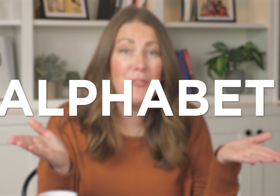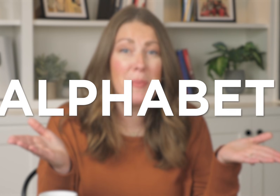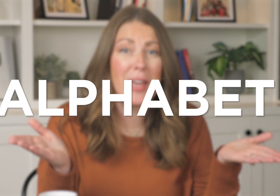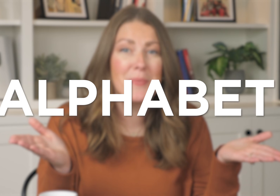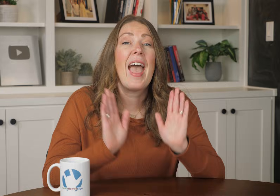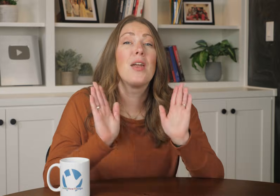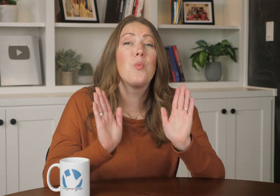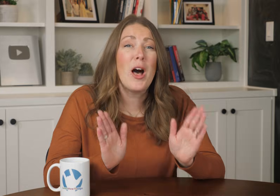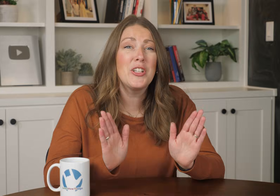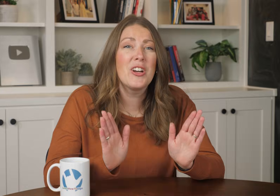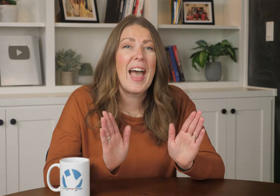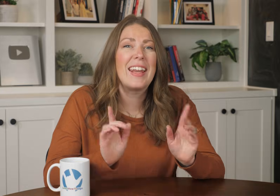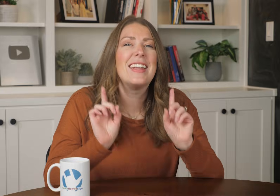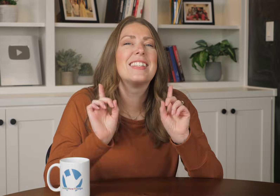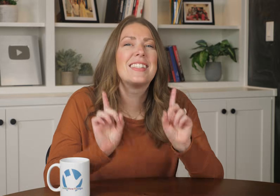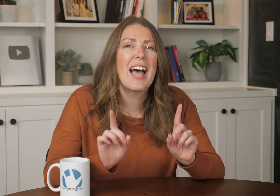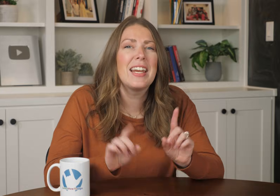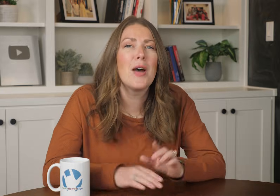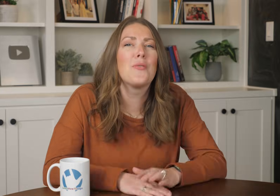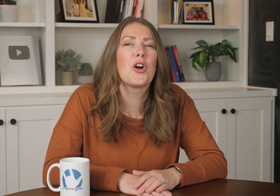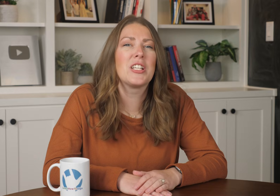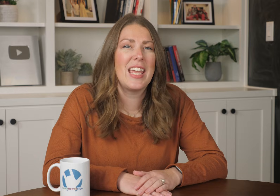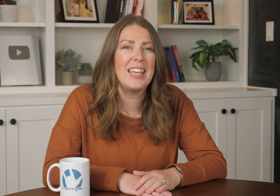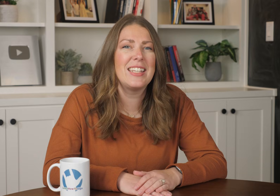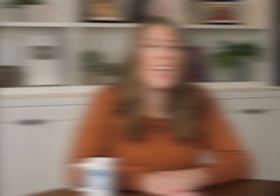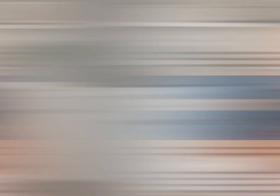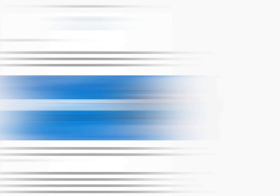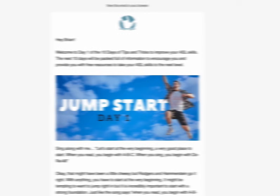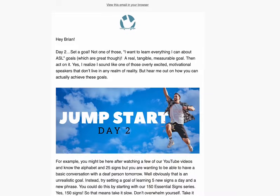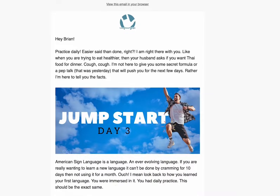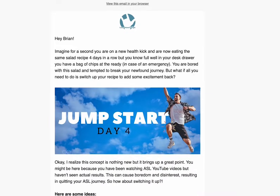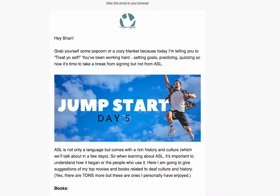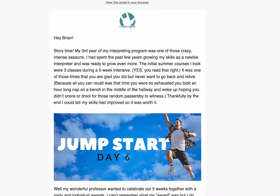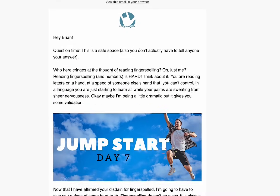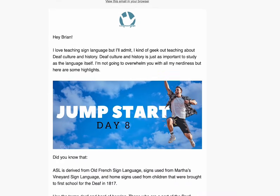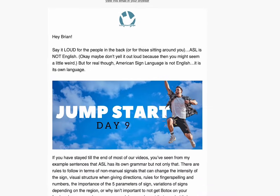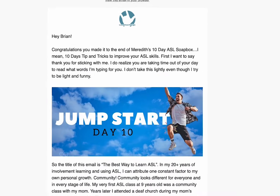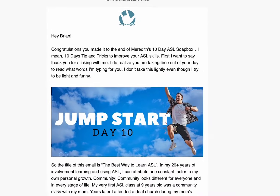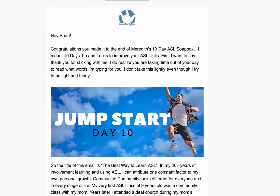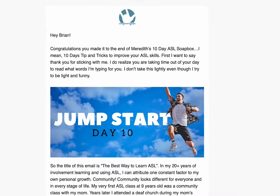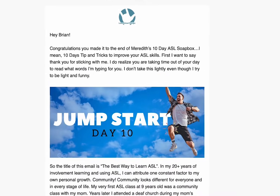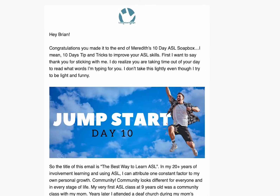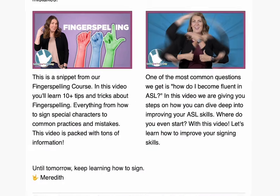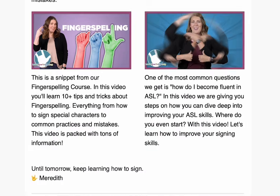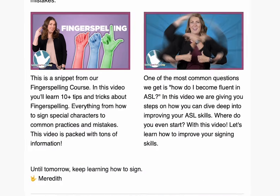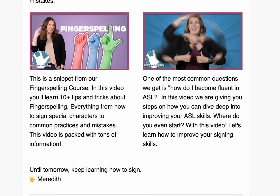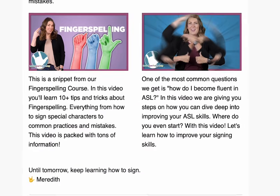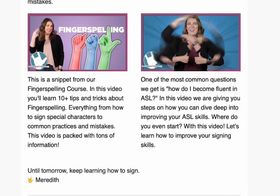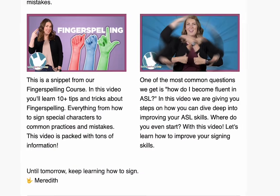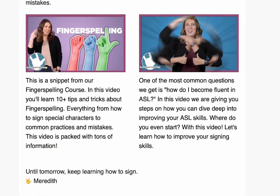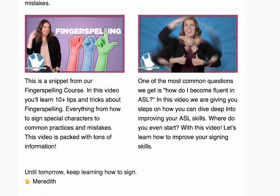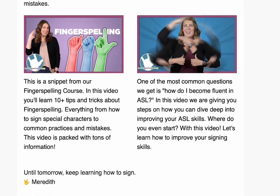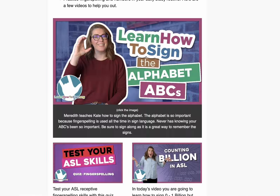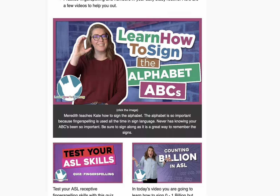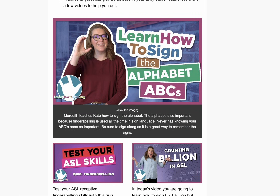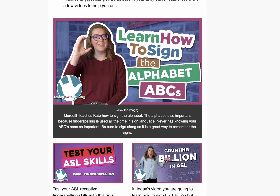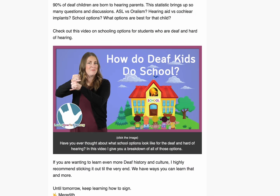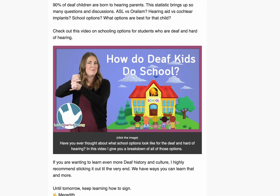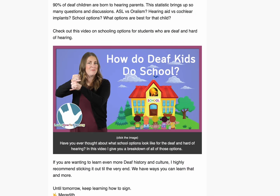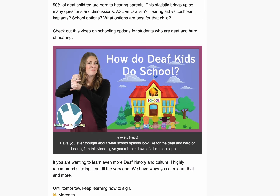alphabet. And while you're at it, sign up for our 10-day ASL Jumpstart newsletter, where I give you tools and resources to grow